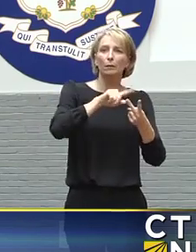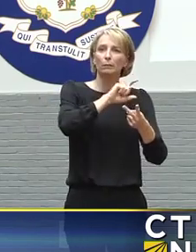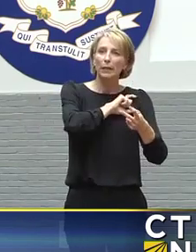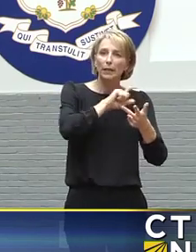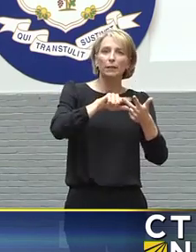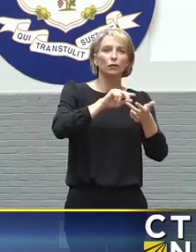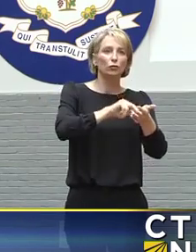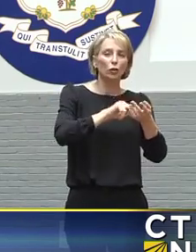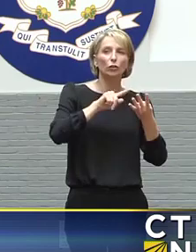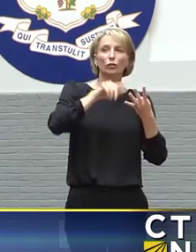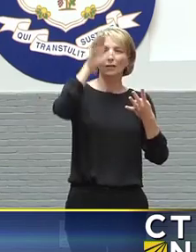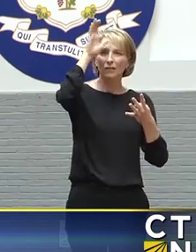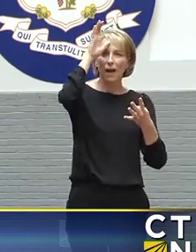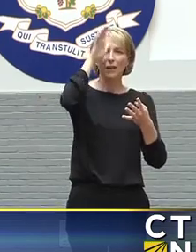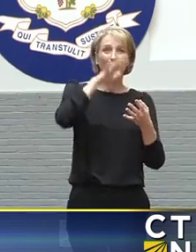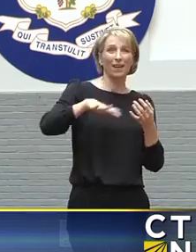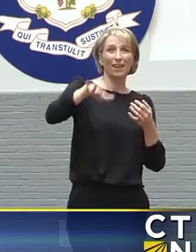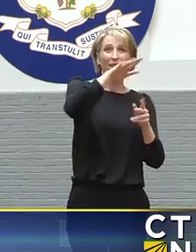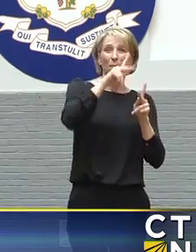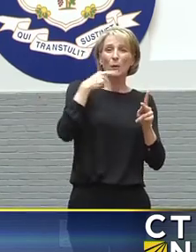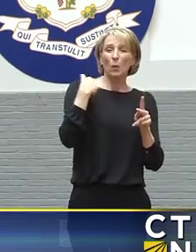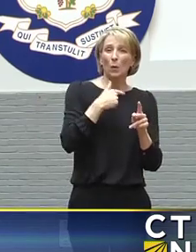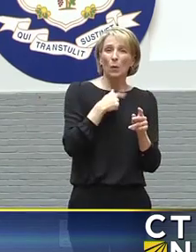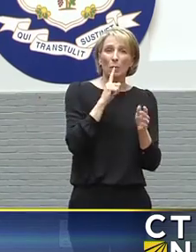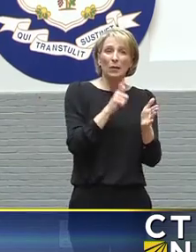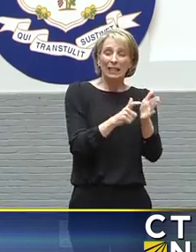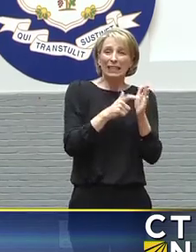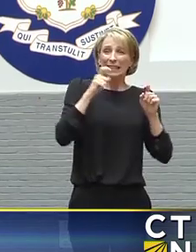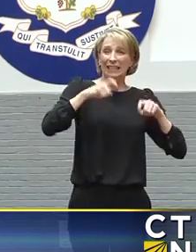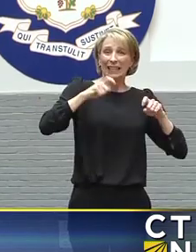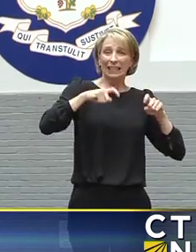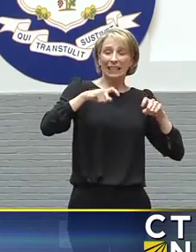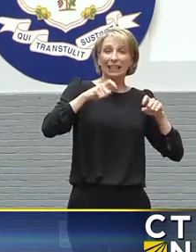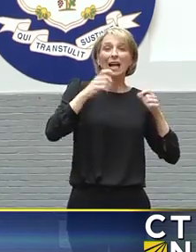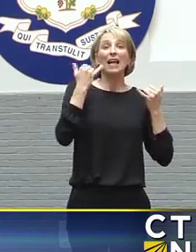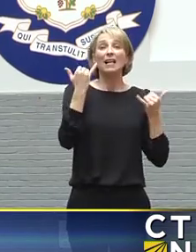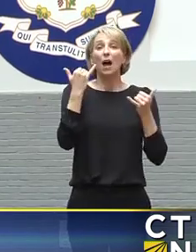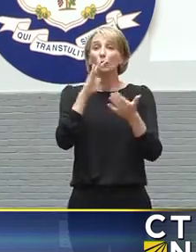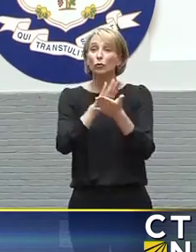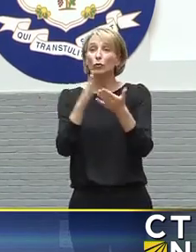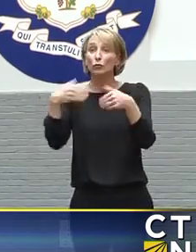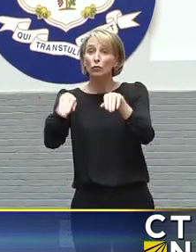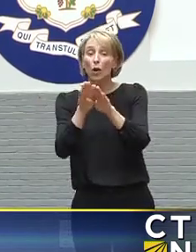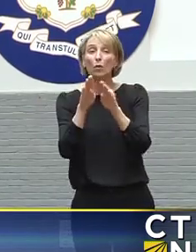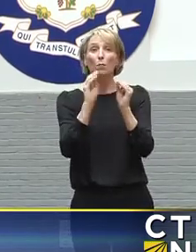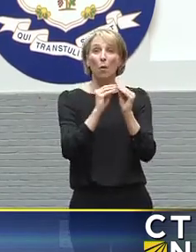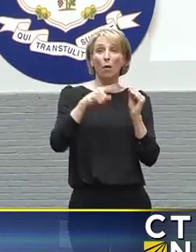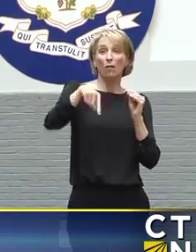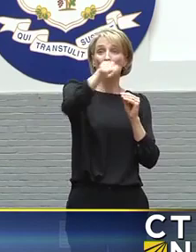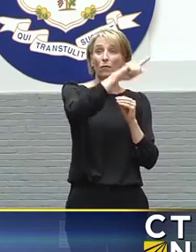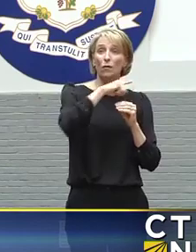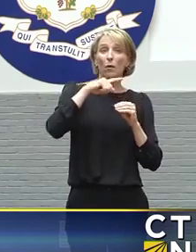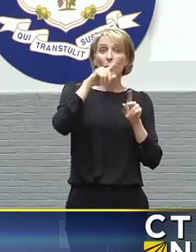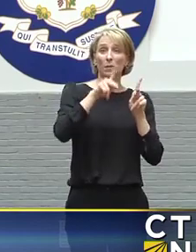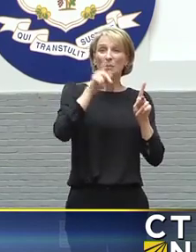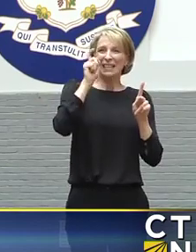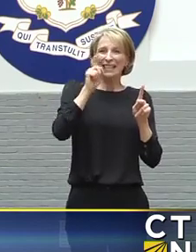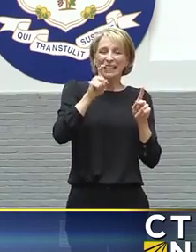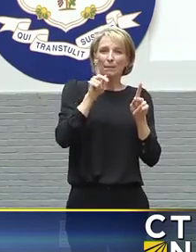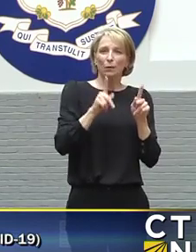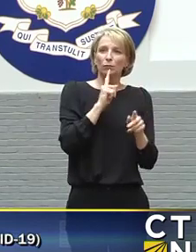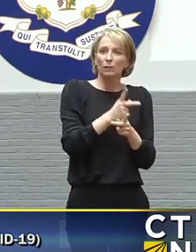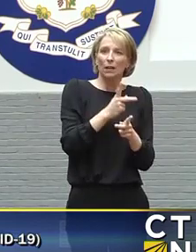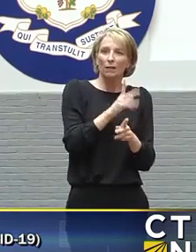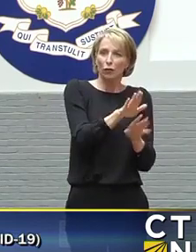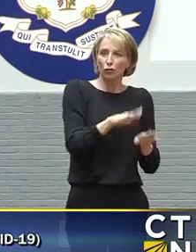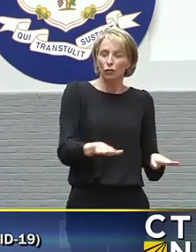the firemen, all those we need. And with school out, more and more of them need extra child care and support. So I'm very